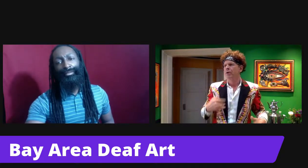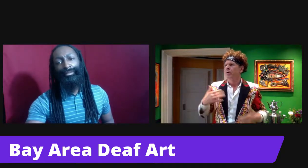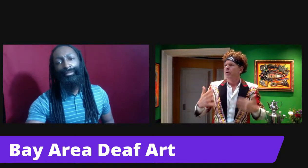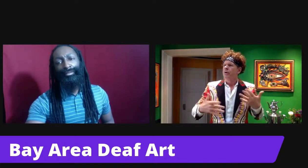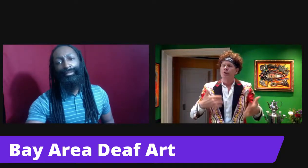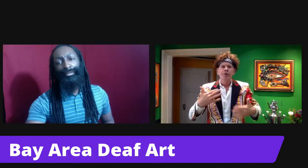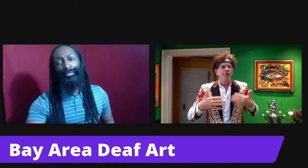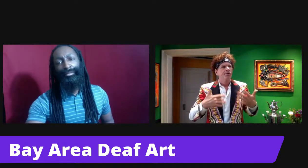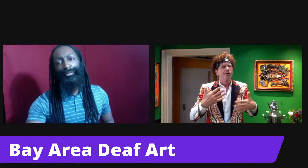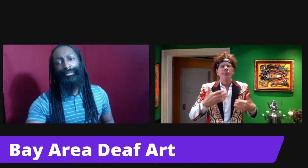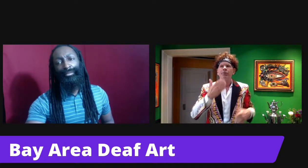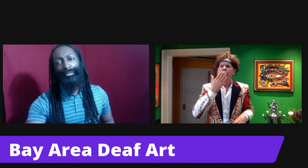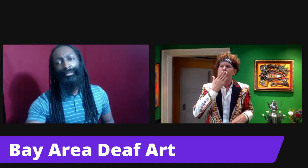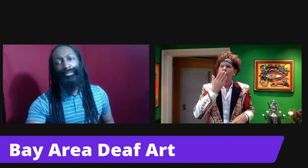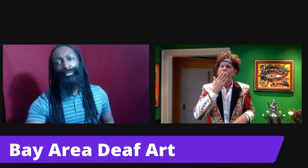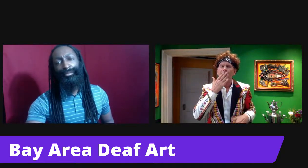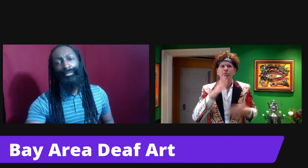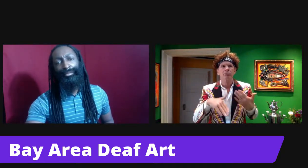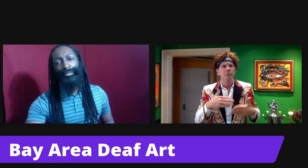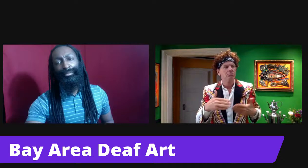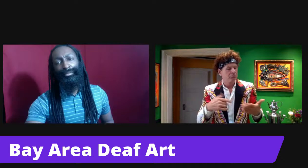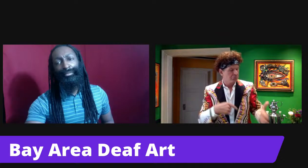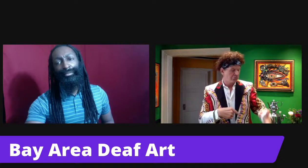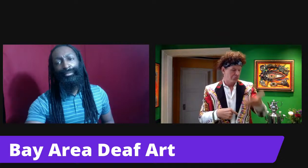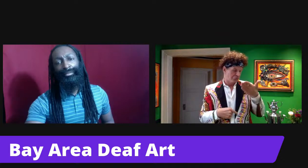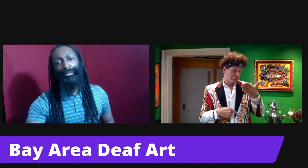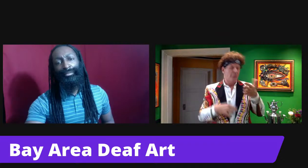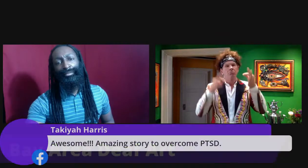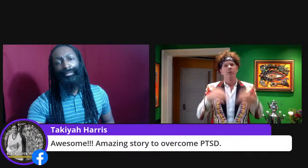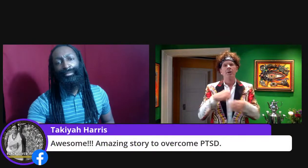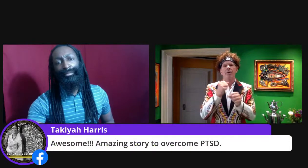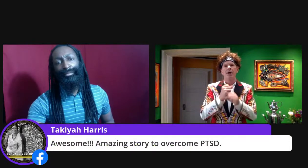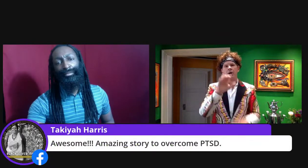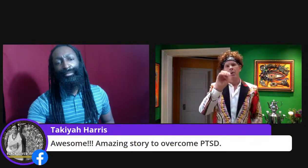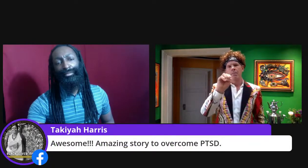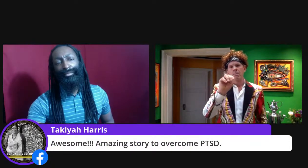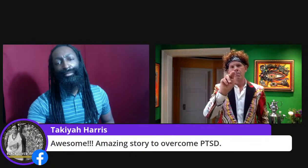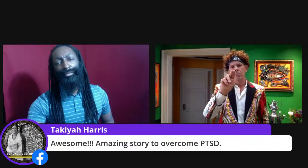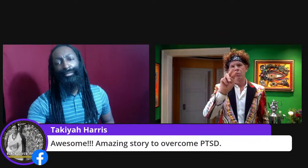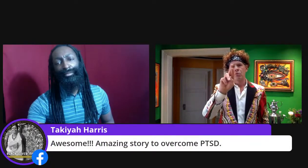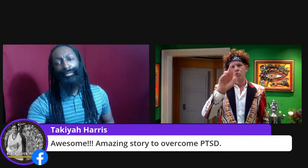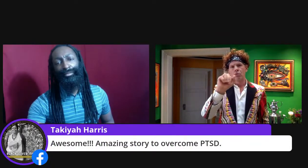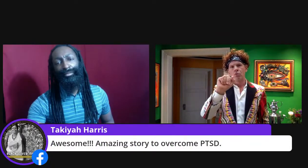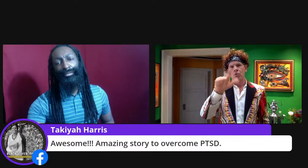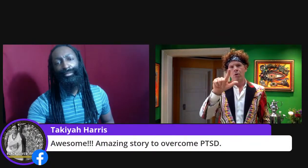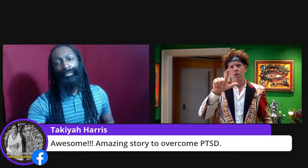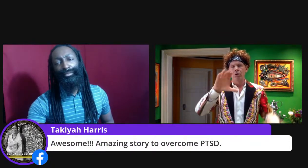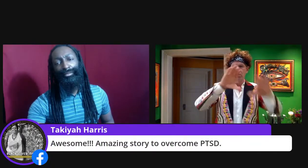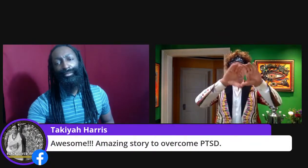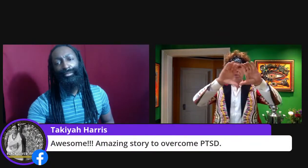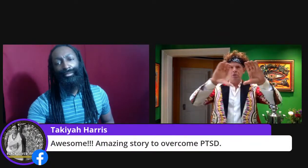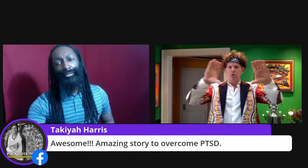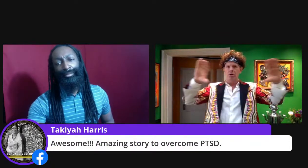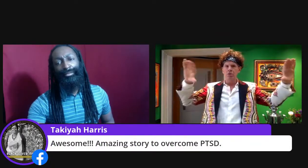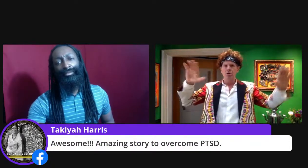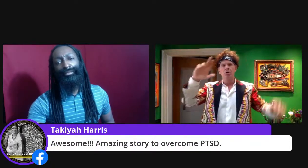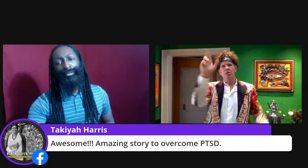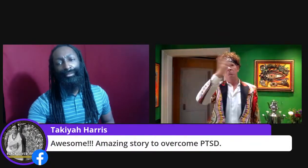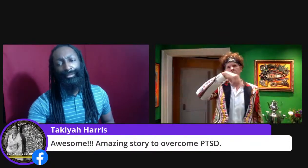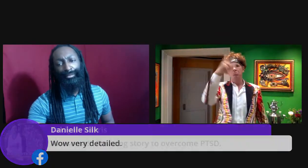fire with inside, you know, and then I put that art away, and then I brought it back. And then I elected to,